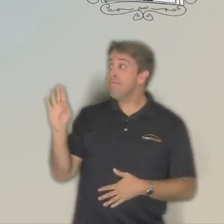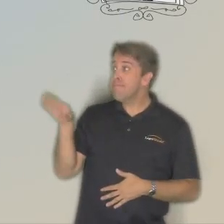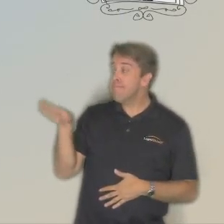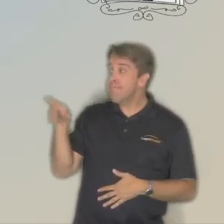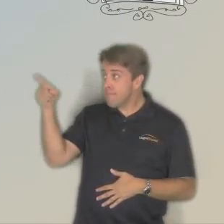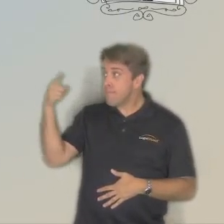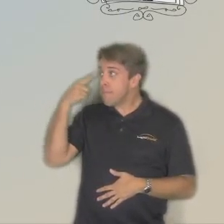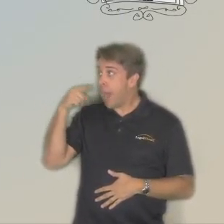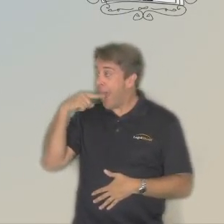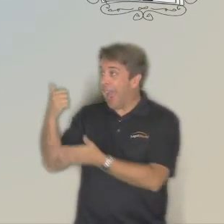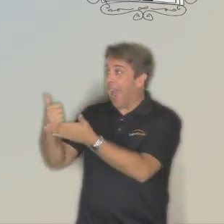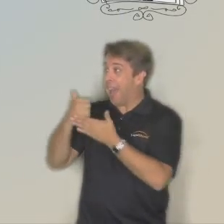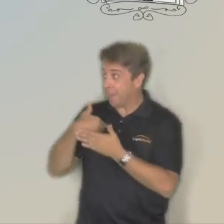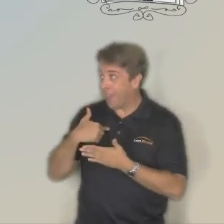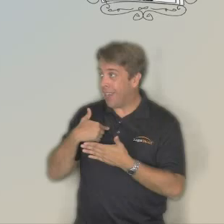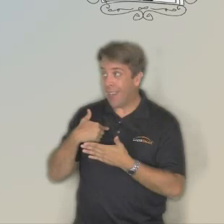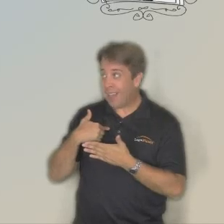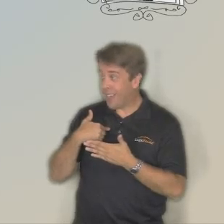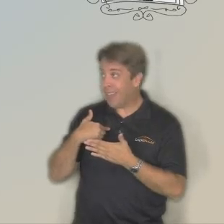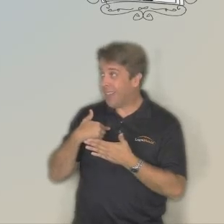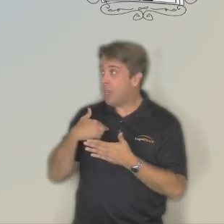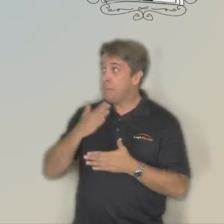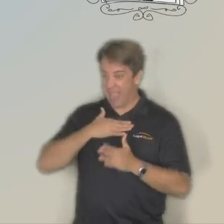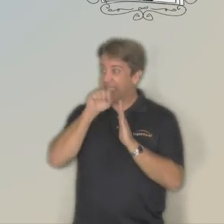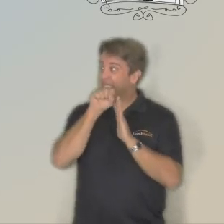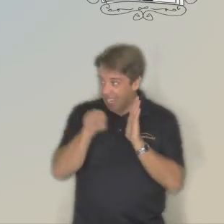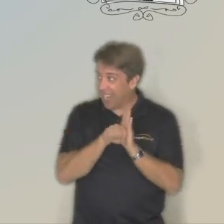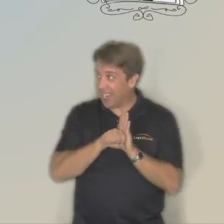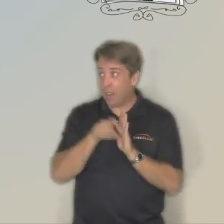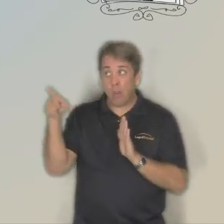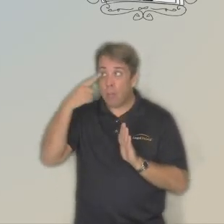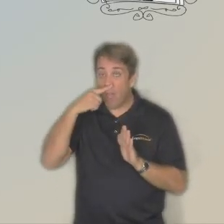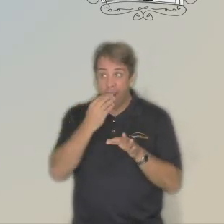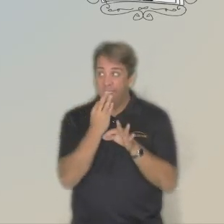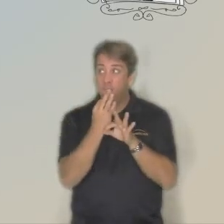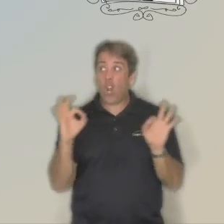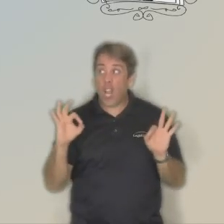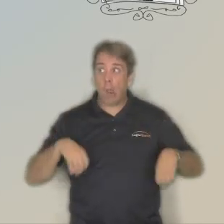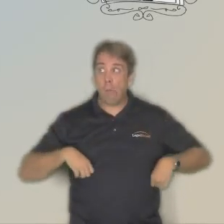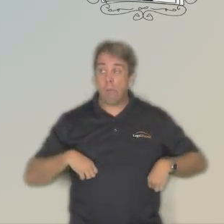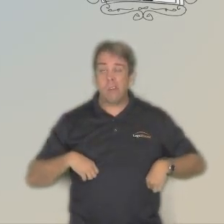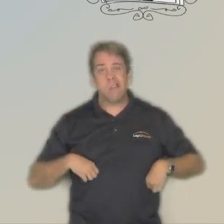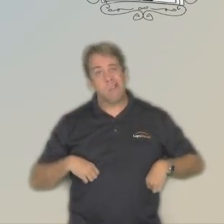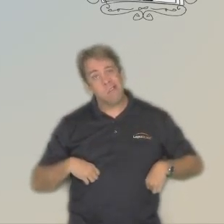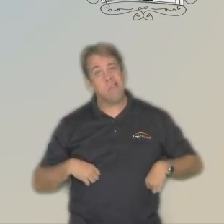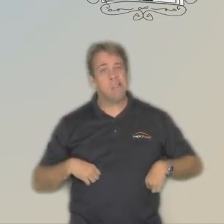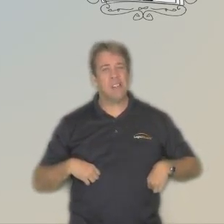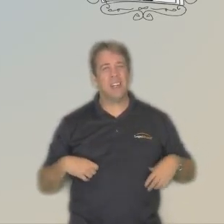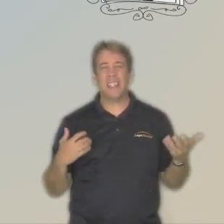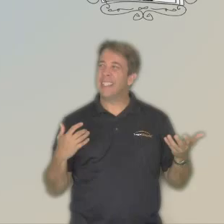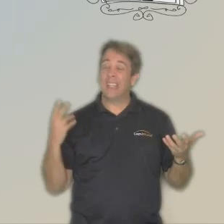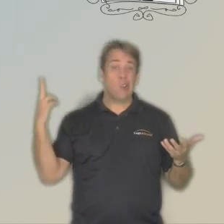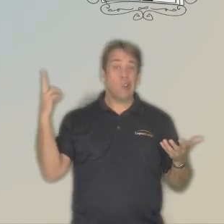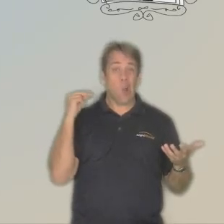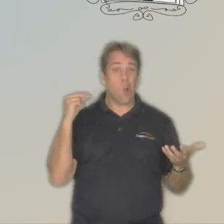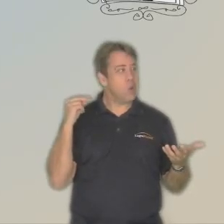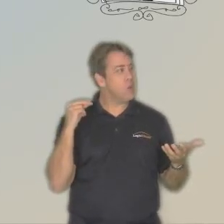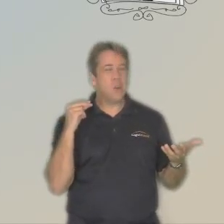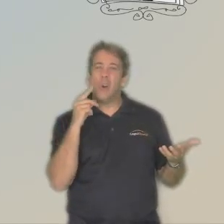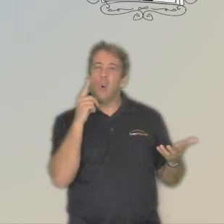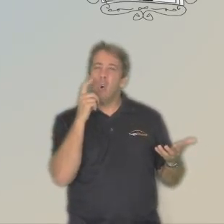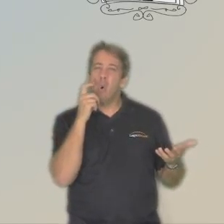good about calling and happens to work in the area of law you need in the state you're in, and they don't mind working for free.